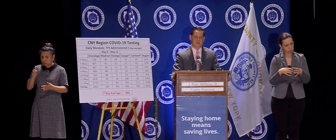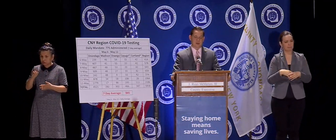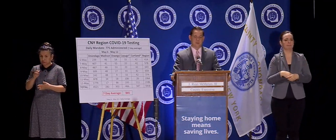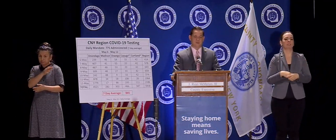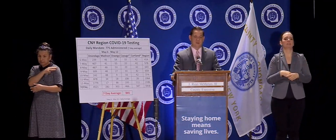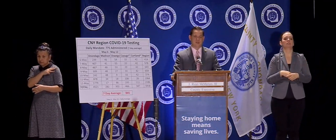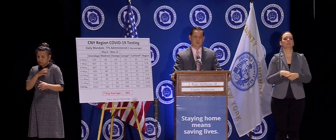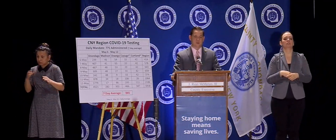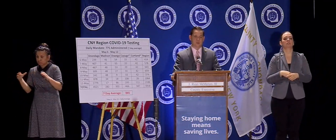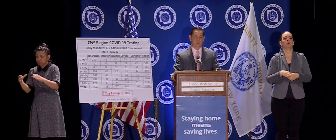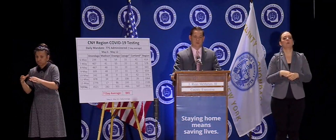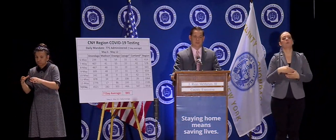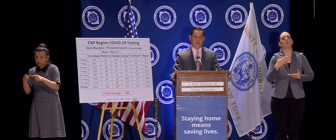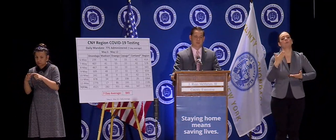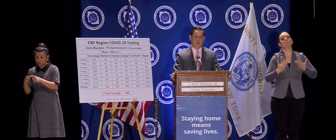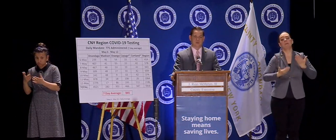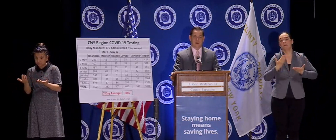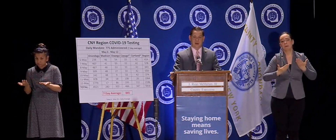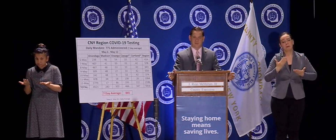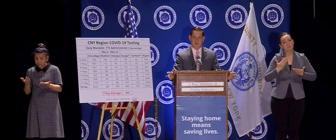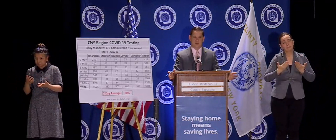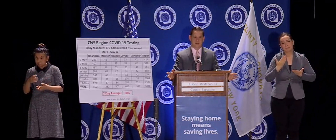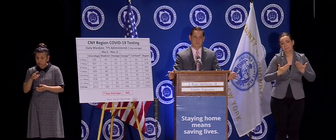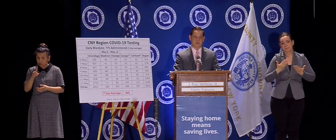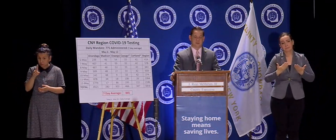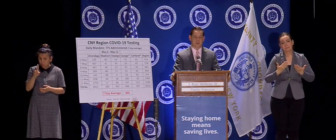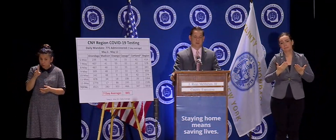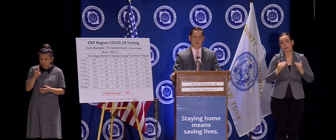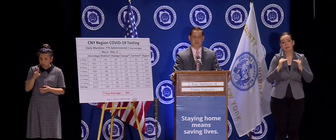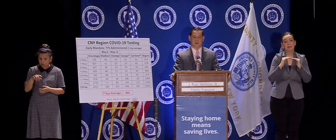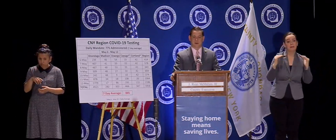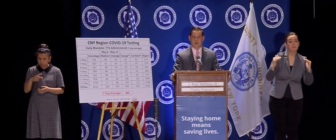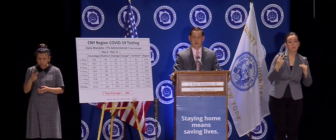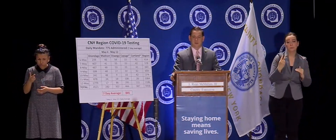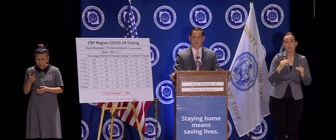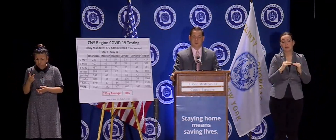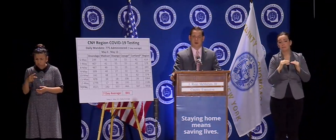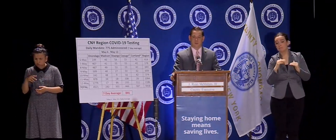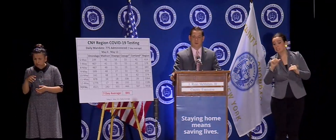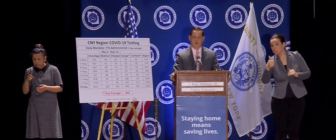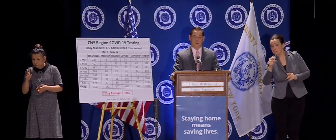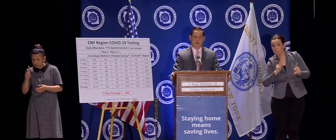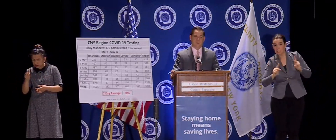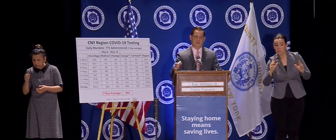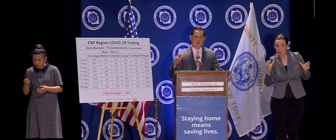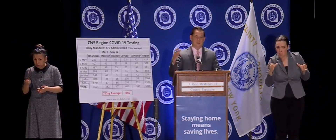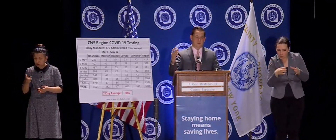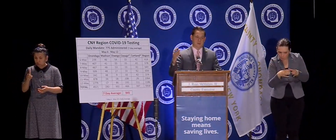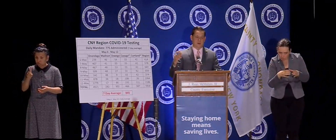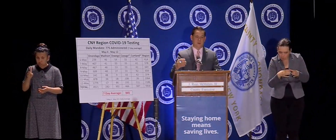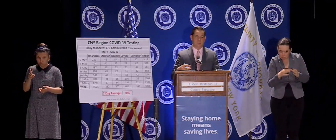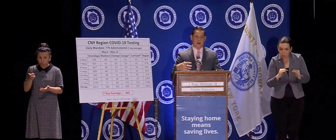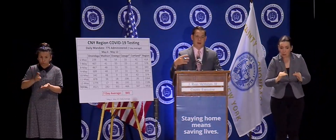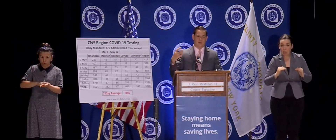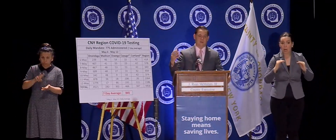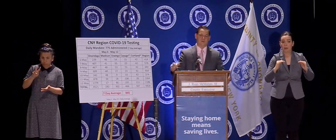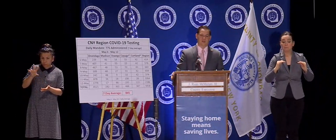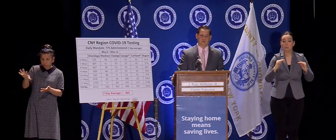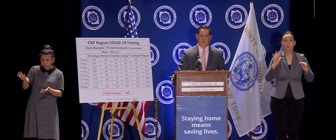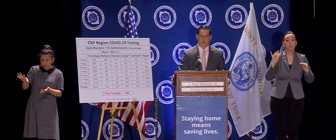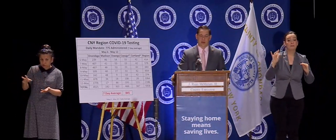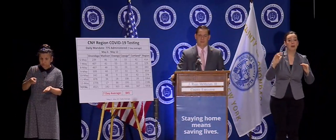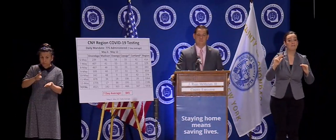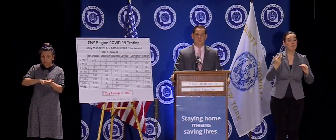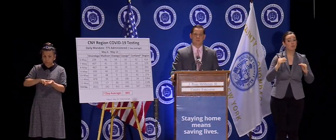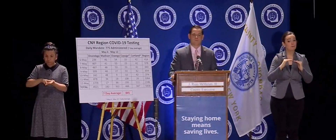gatherings. Maybe in phase 2 you go from 10 to 25. Maybe that's something the state looks at, or a different number. And then phase 3 you go a little bit higher. Then